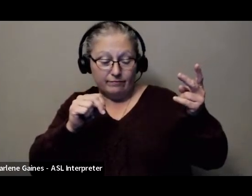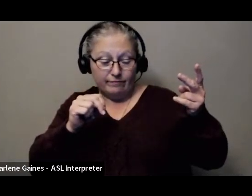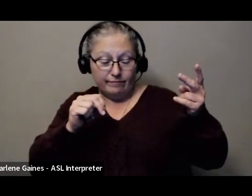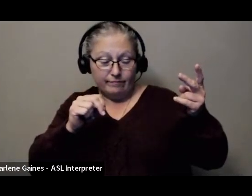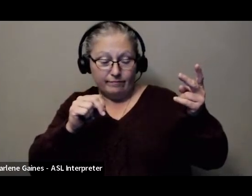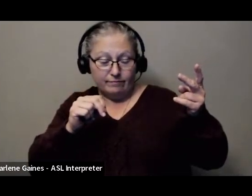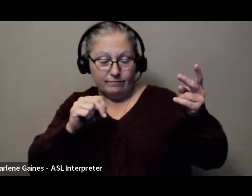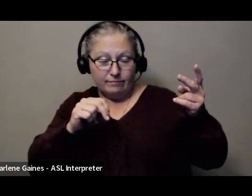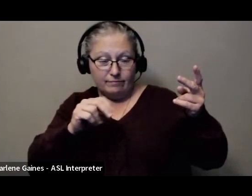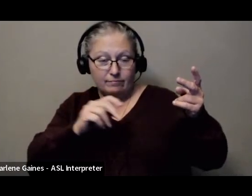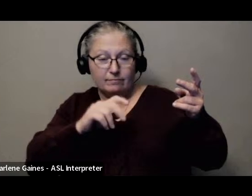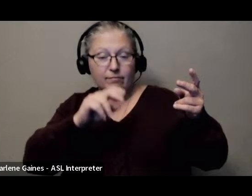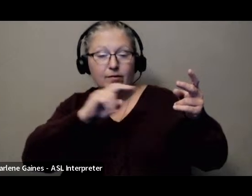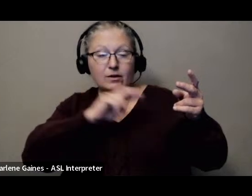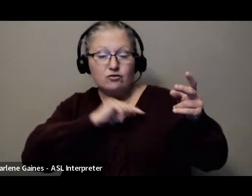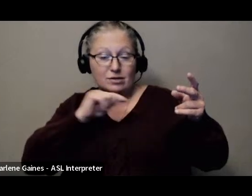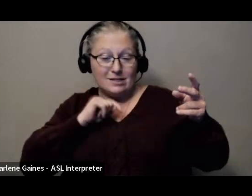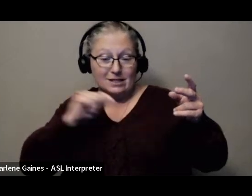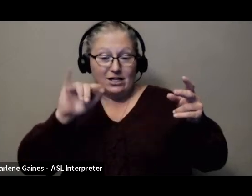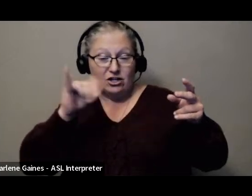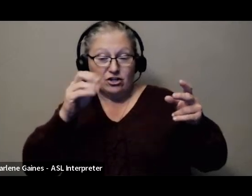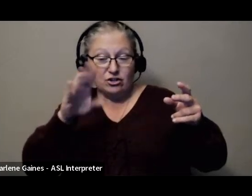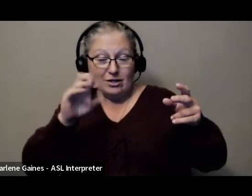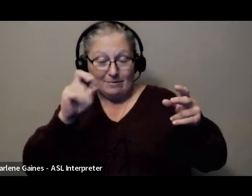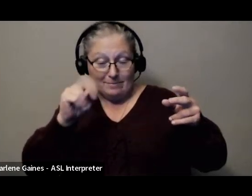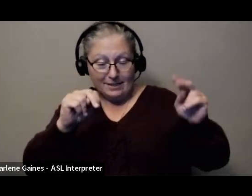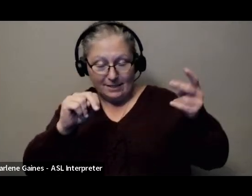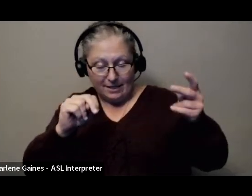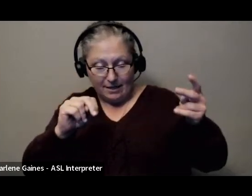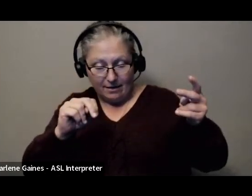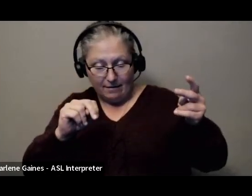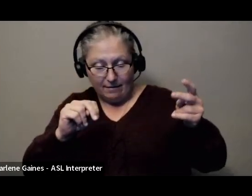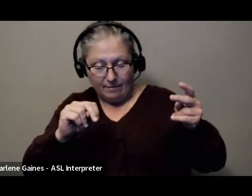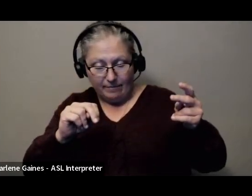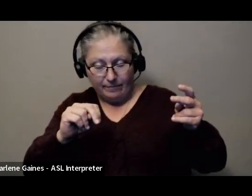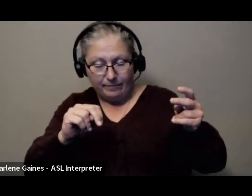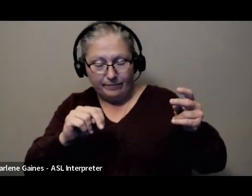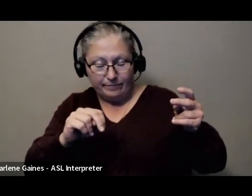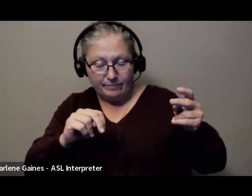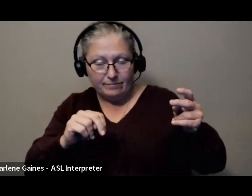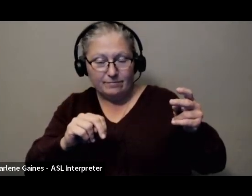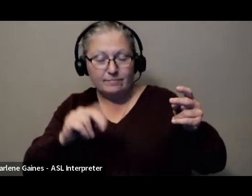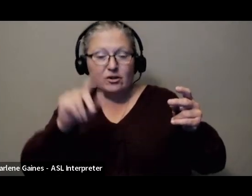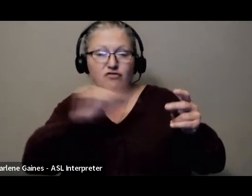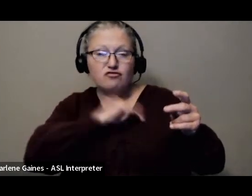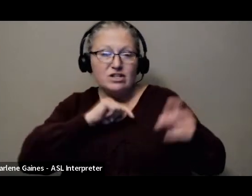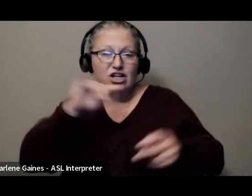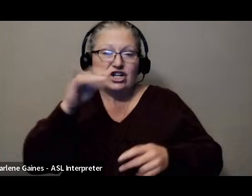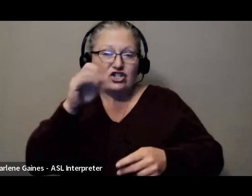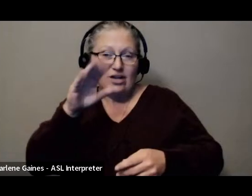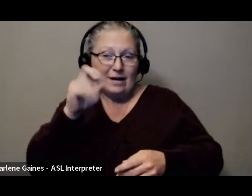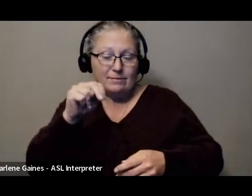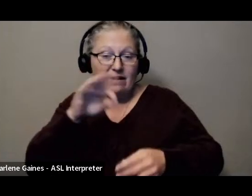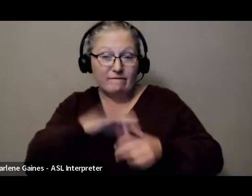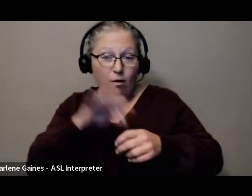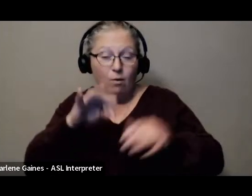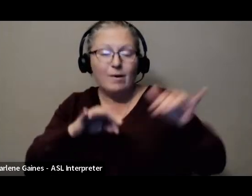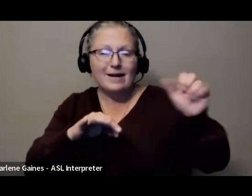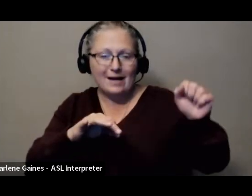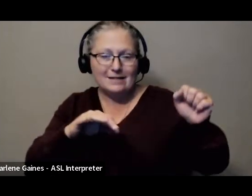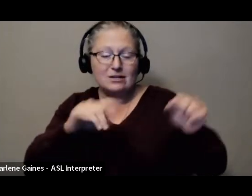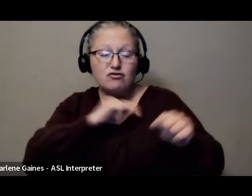Second? Second by trustee Jacobson. Trustee Jacobson, how do you vote? Yes. Trustee